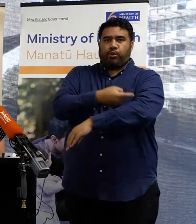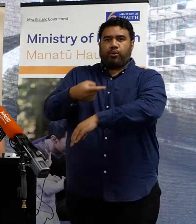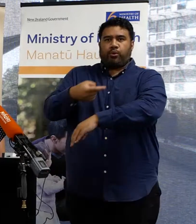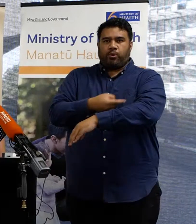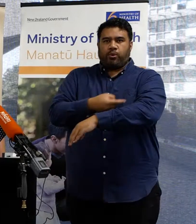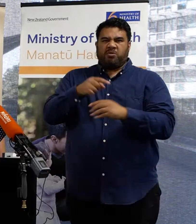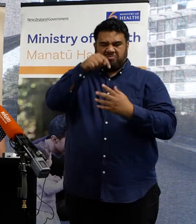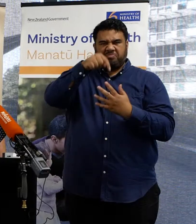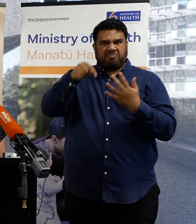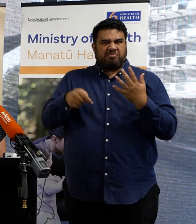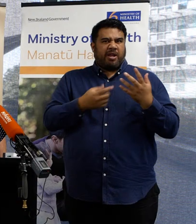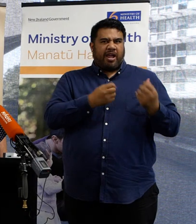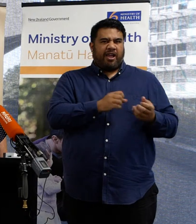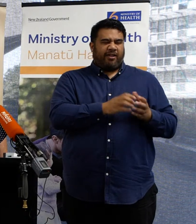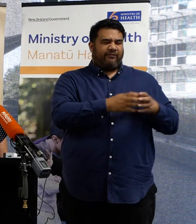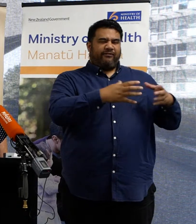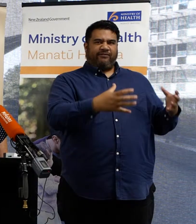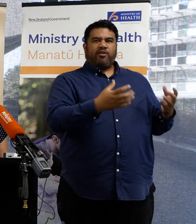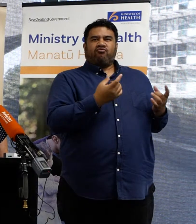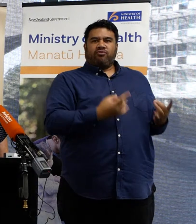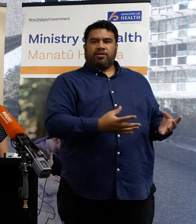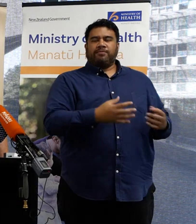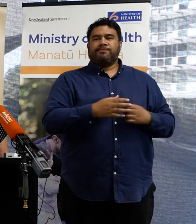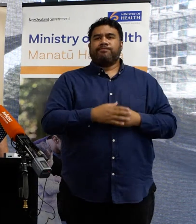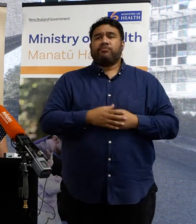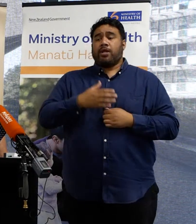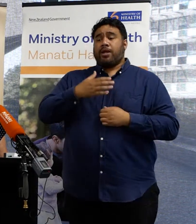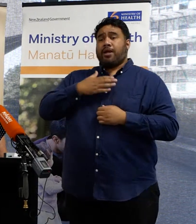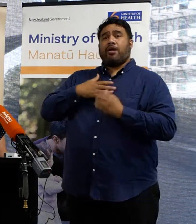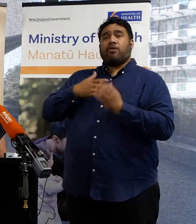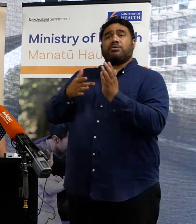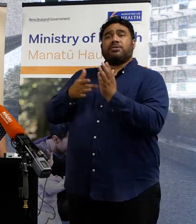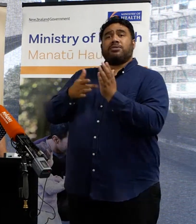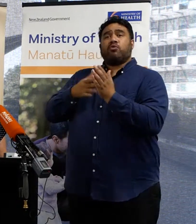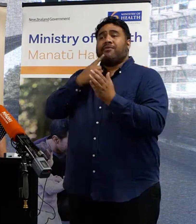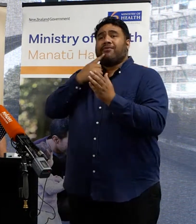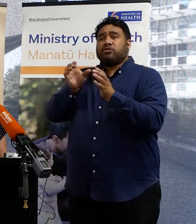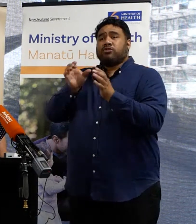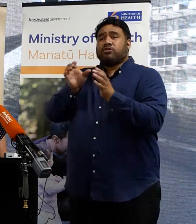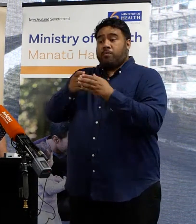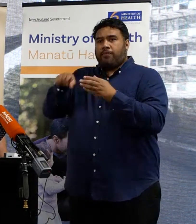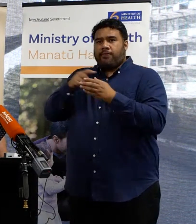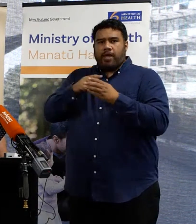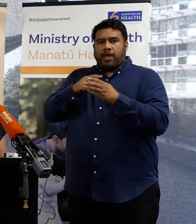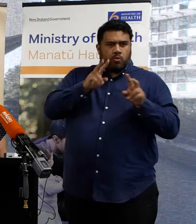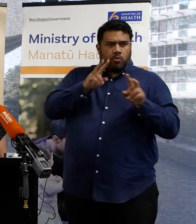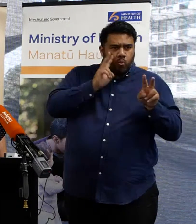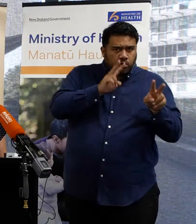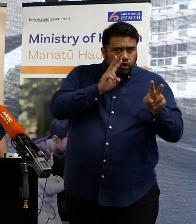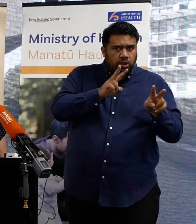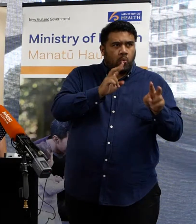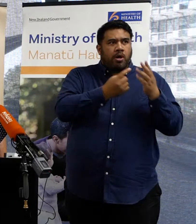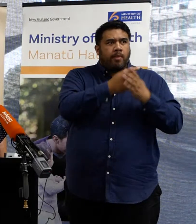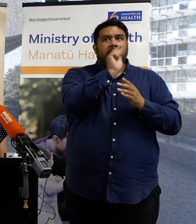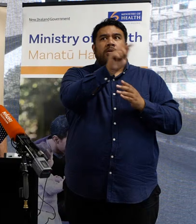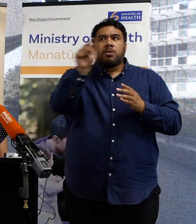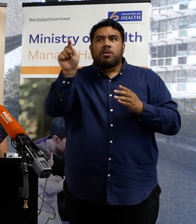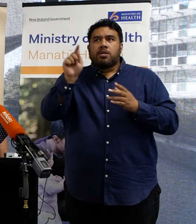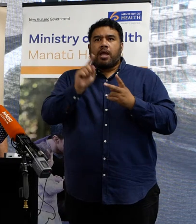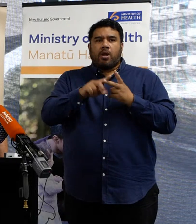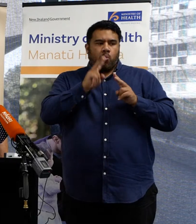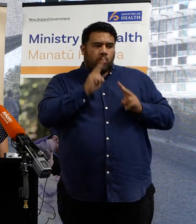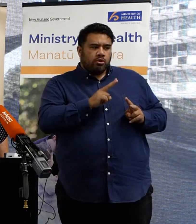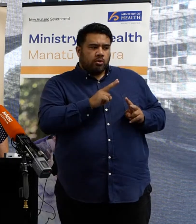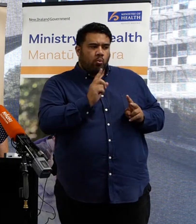Now, our technical advisory group are keeping up with the emerging evidence and the implications for this